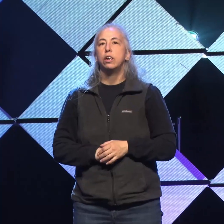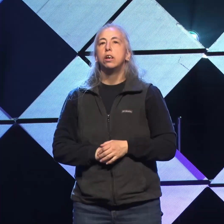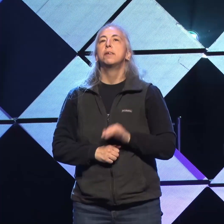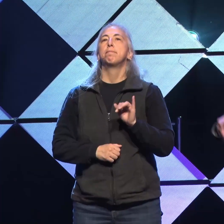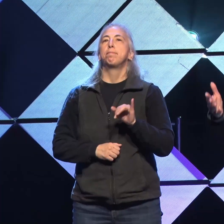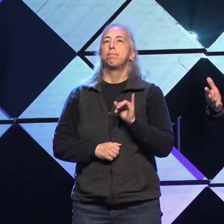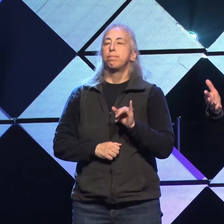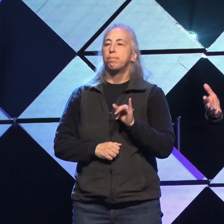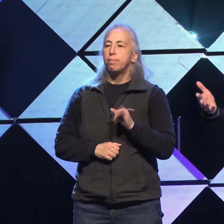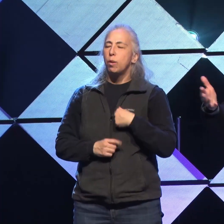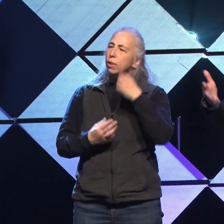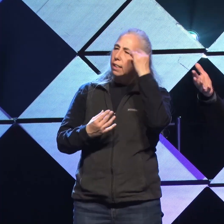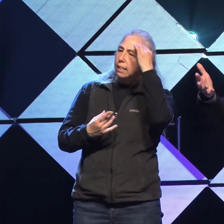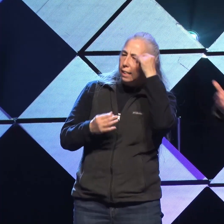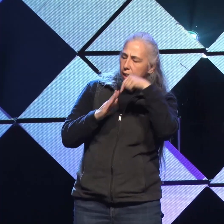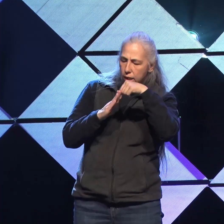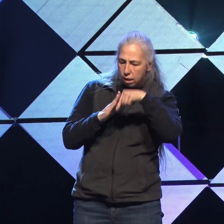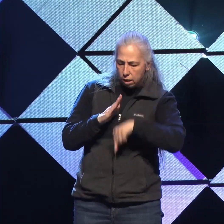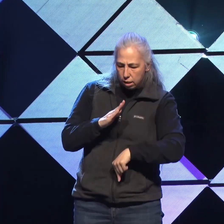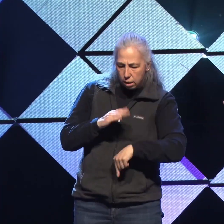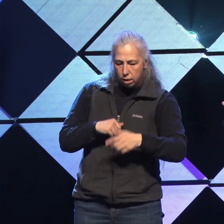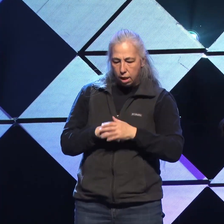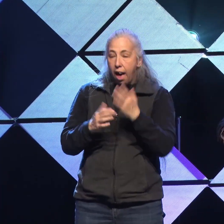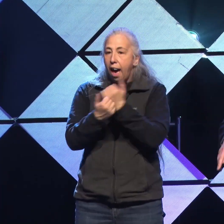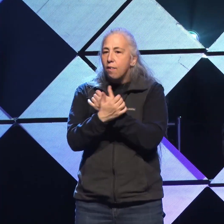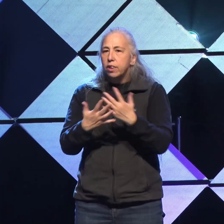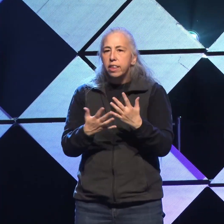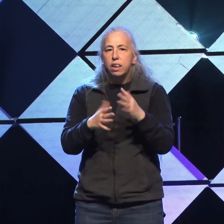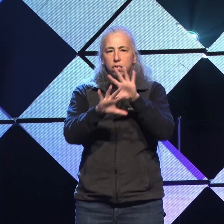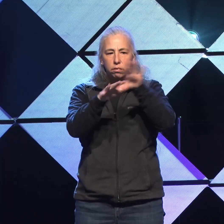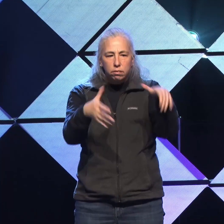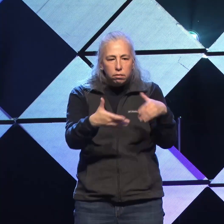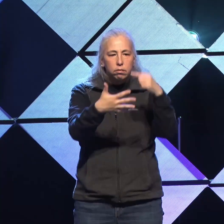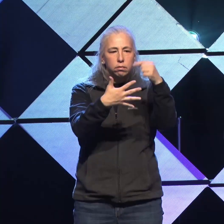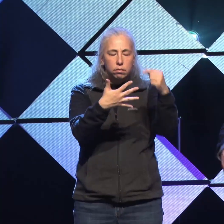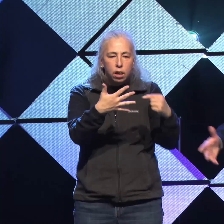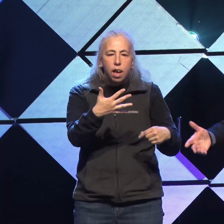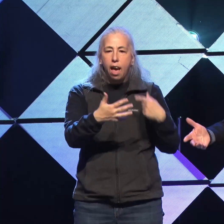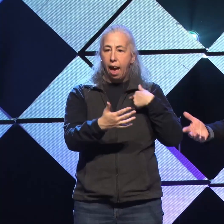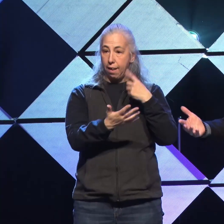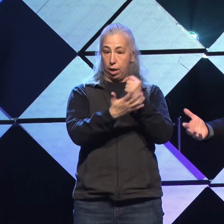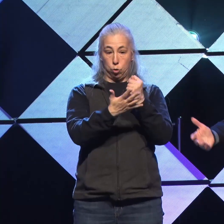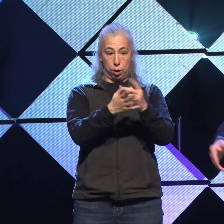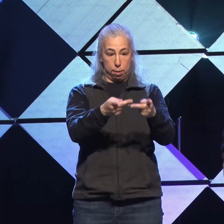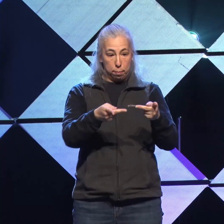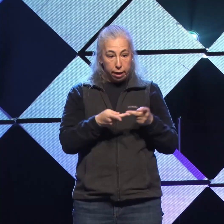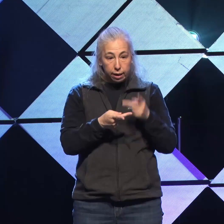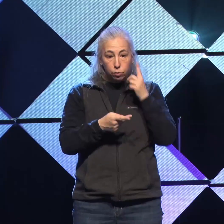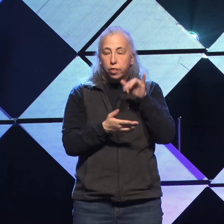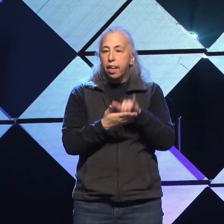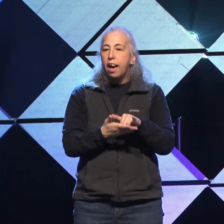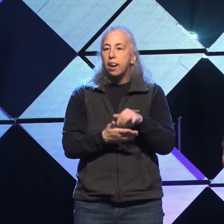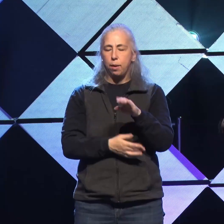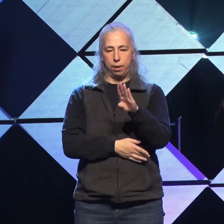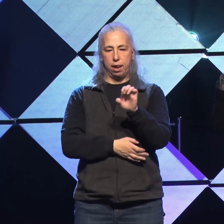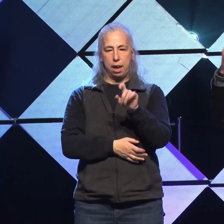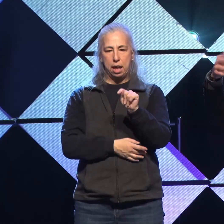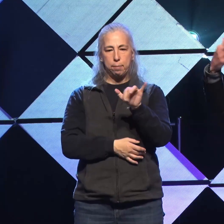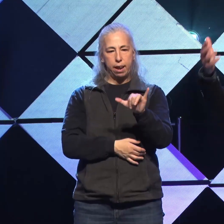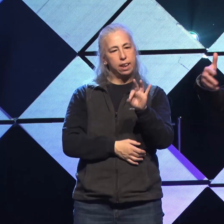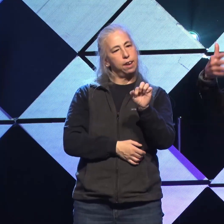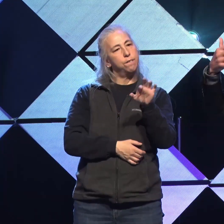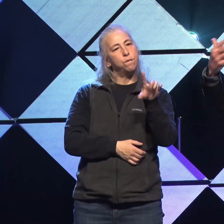go, all these things have treatment centers for them. I mean, there's no Betty Ford treatment center for